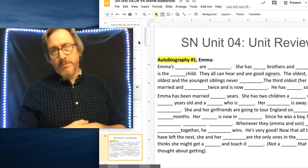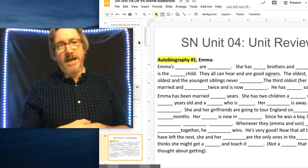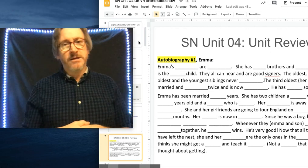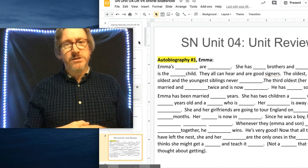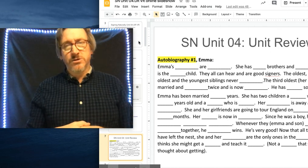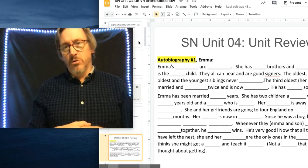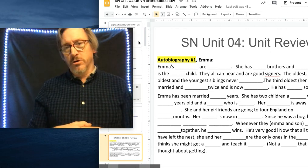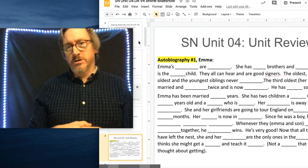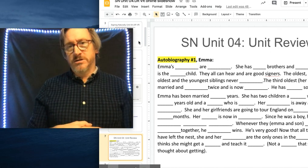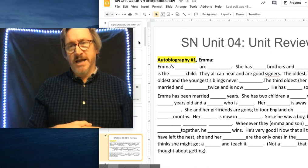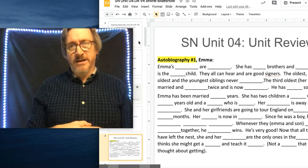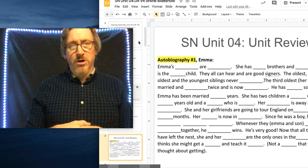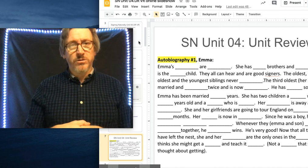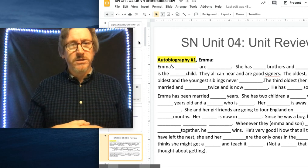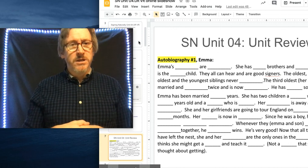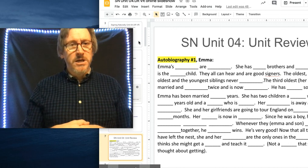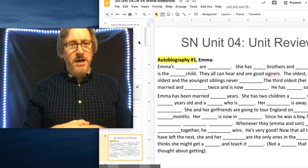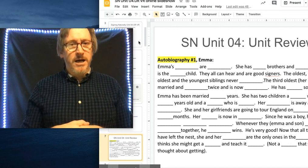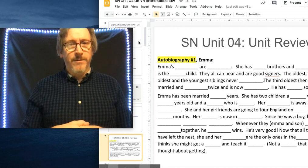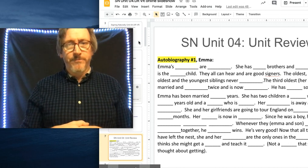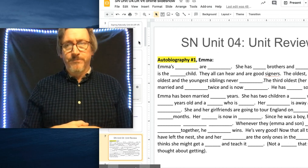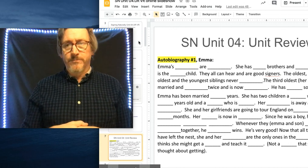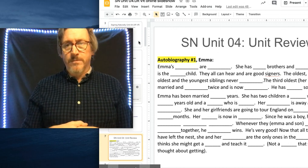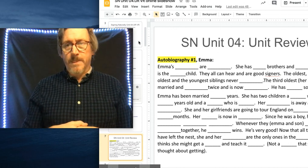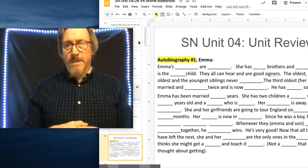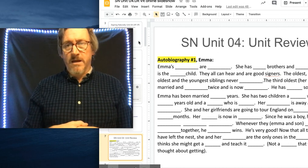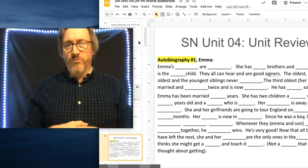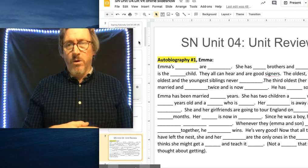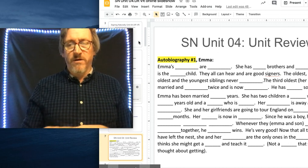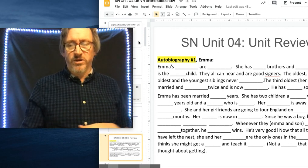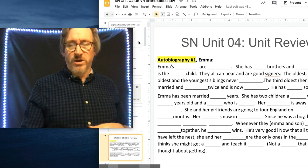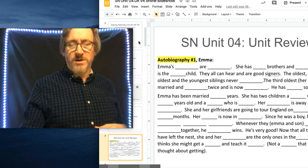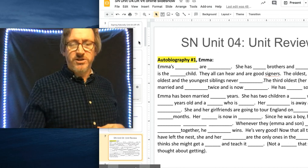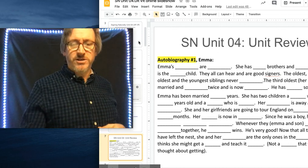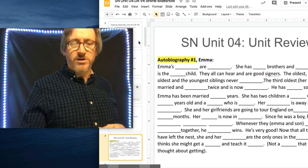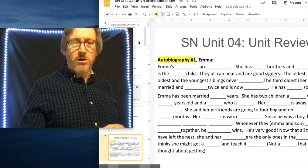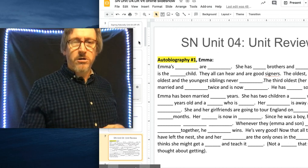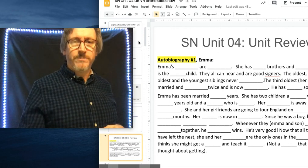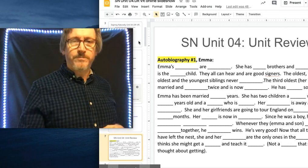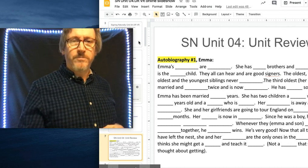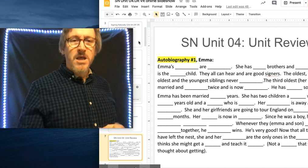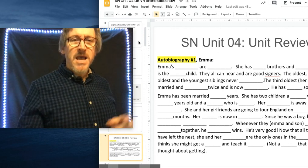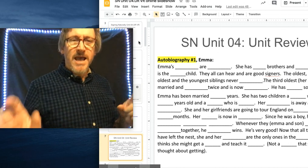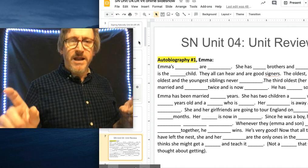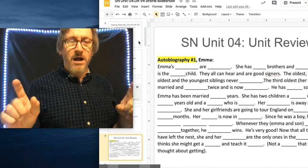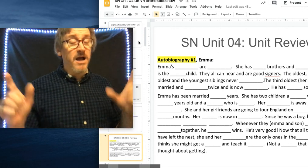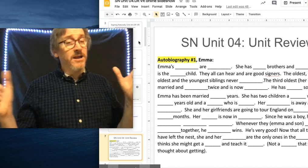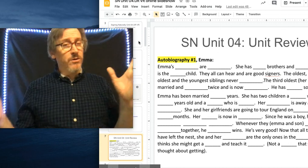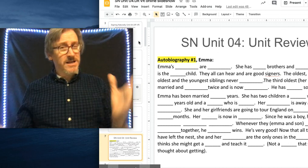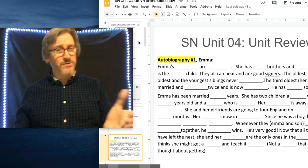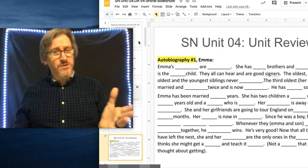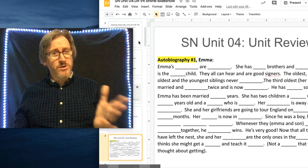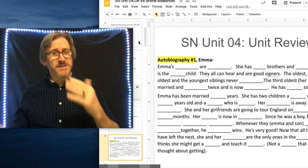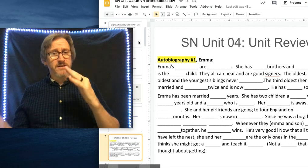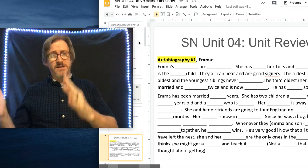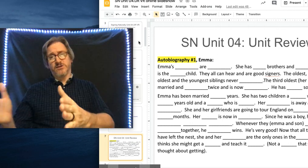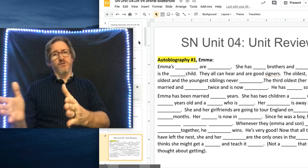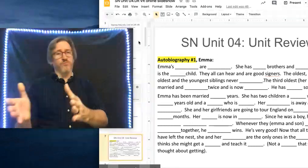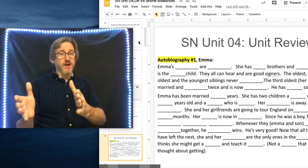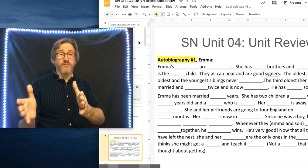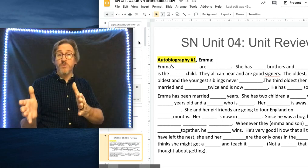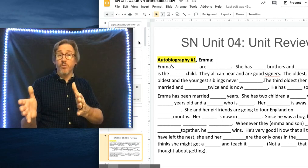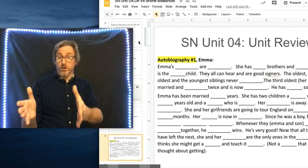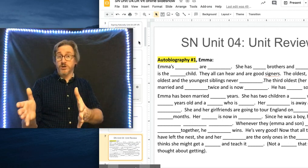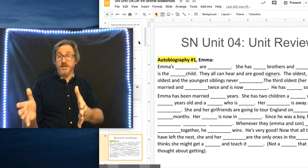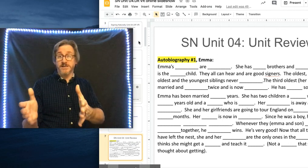in the blanks or take note of what the questions are. And, as you've noticed, these are